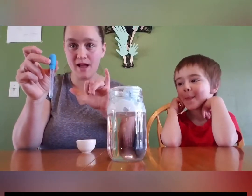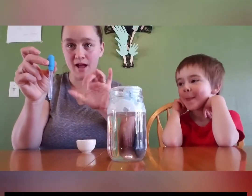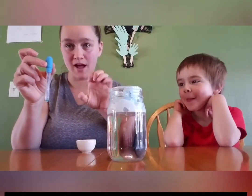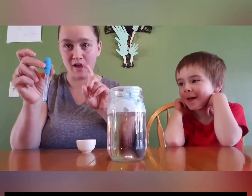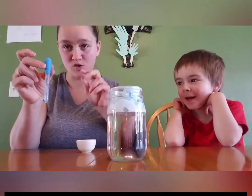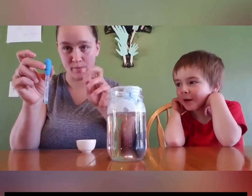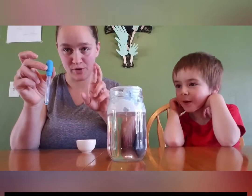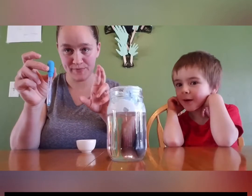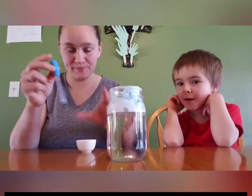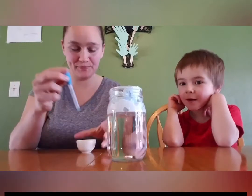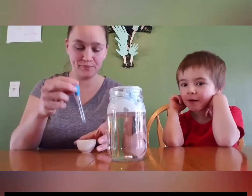Eyedropper.